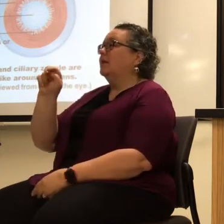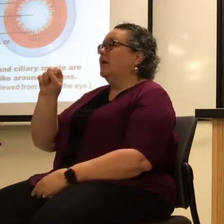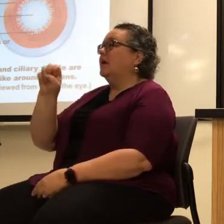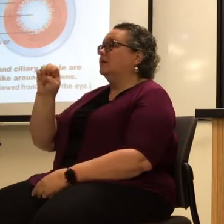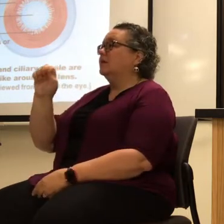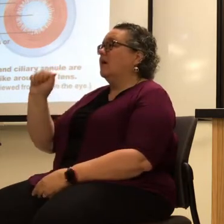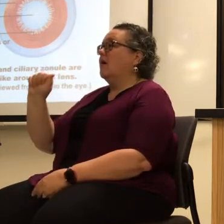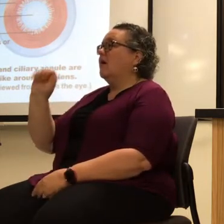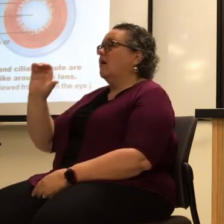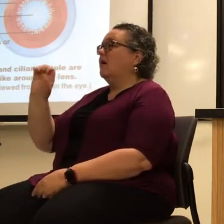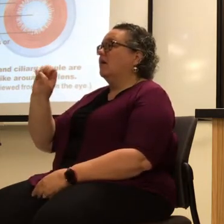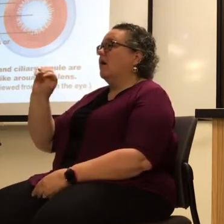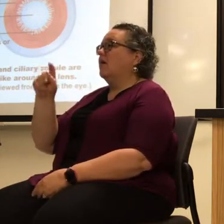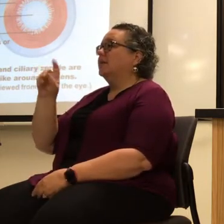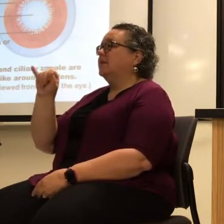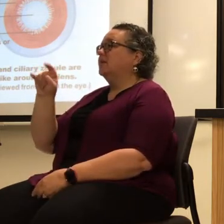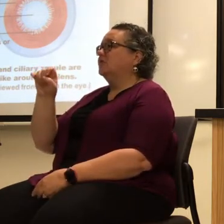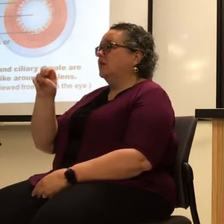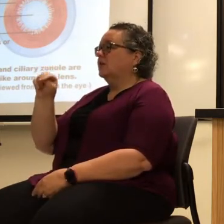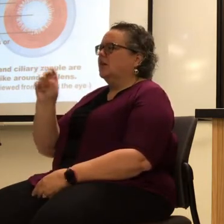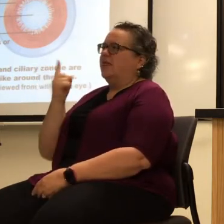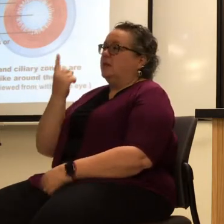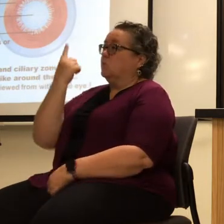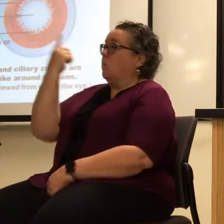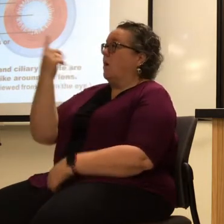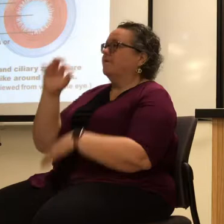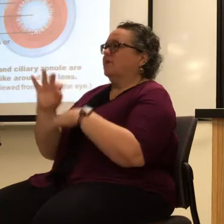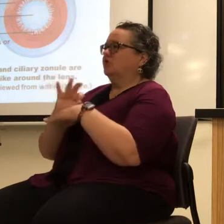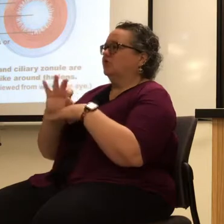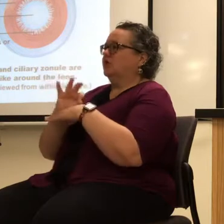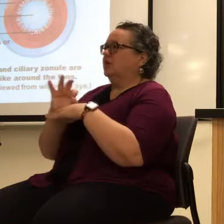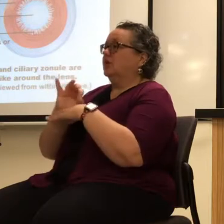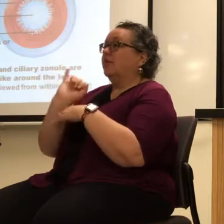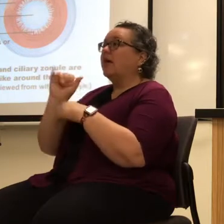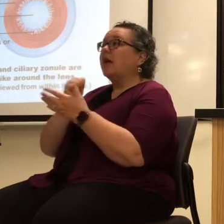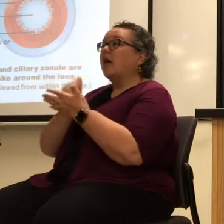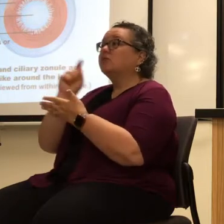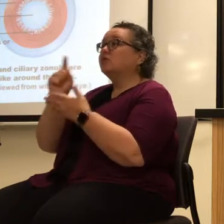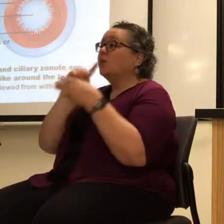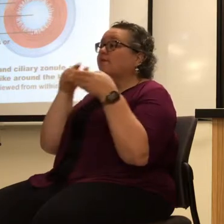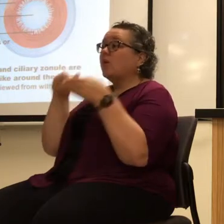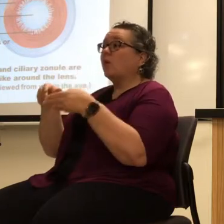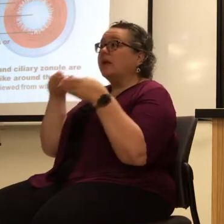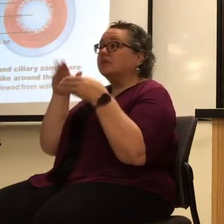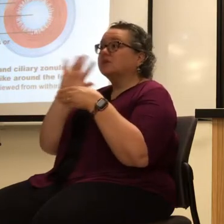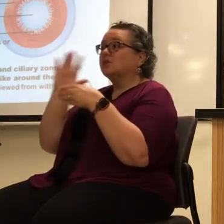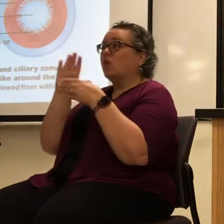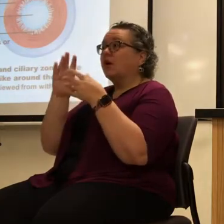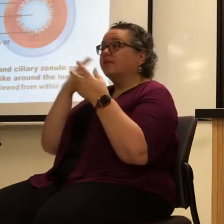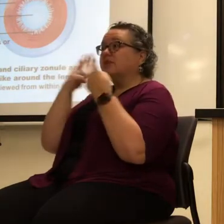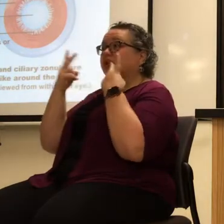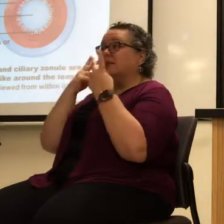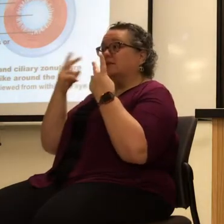Right, that's one function. Focuses your lens for reading.